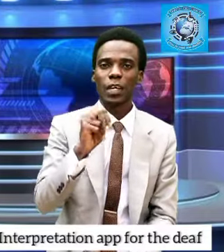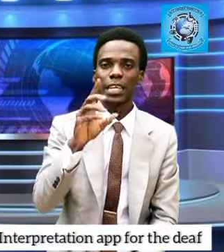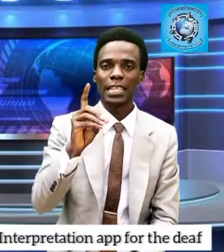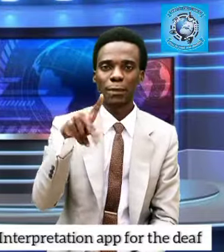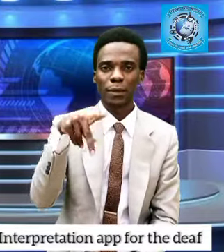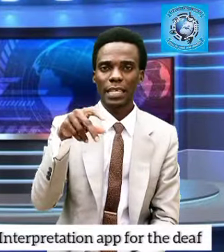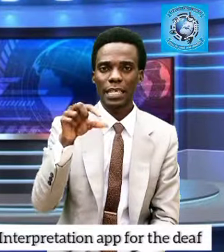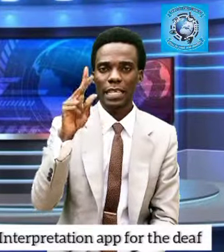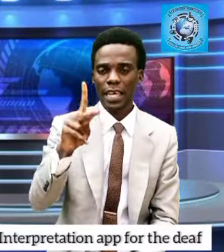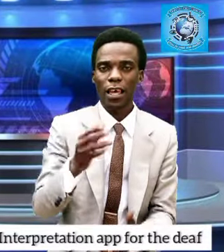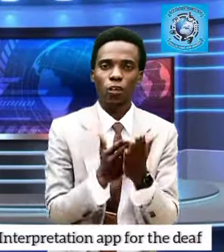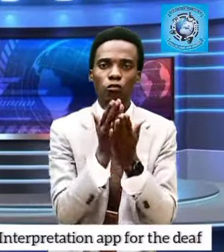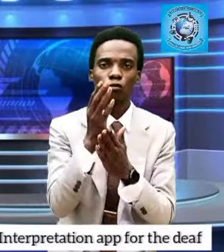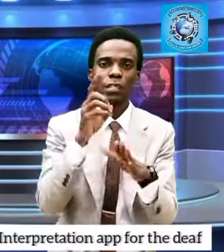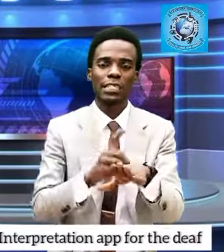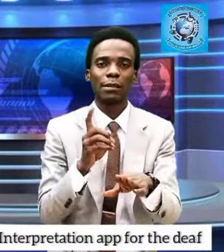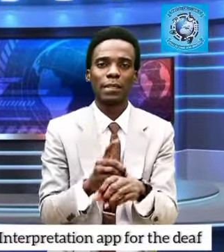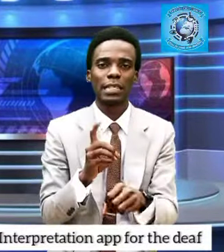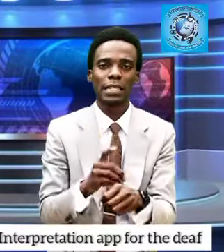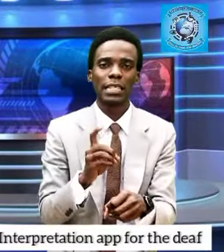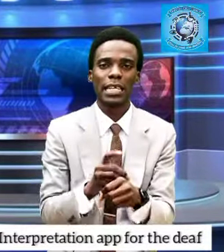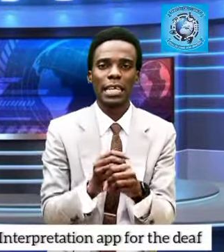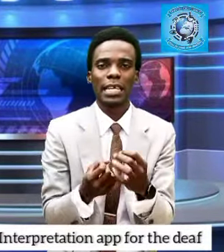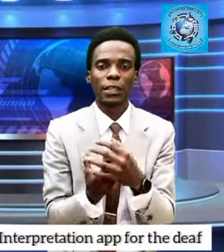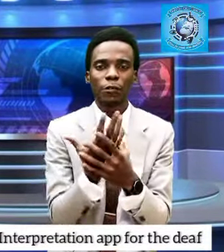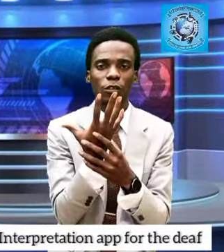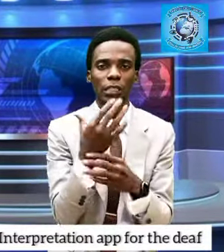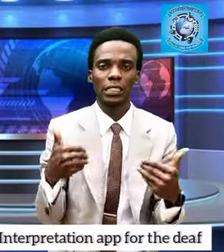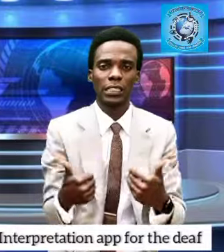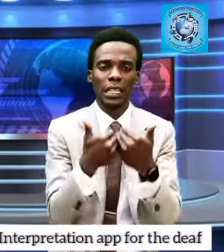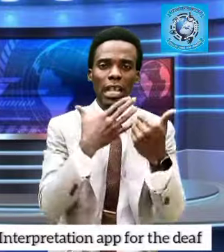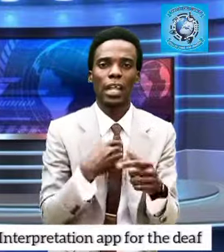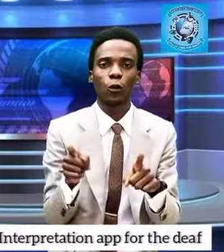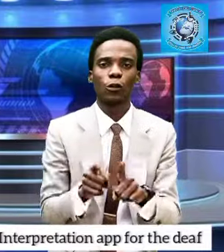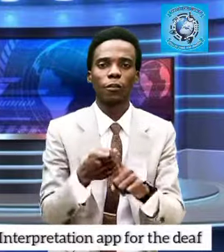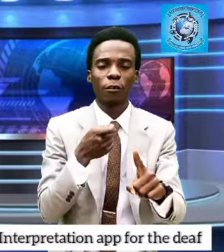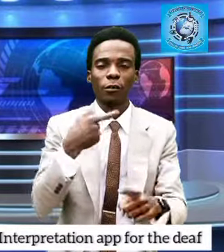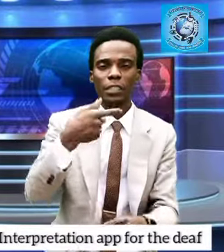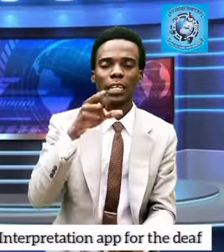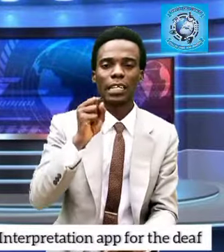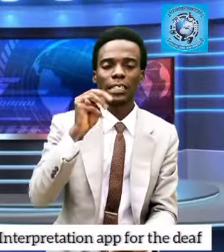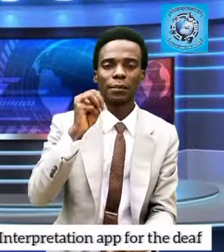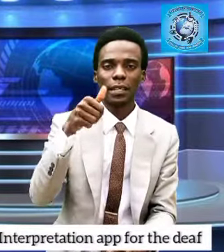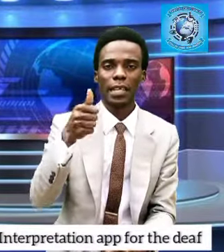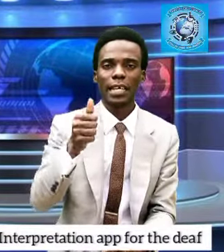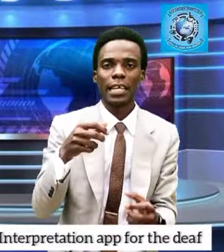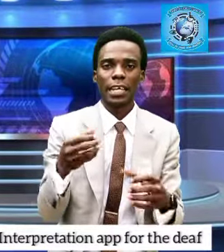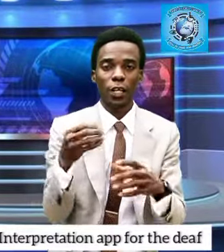UNDPK through the Disability Innovation Challenge and also from the GSFA Innovation